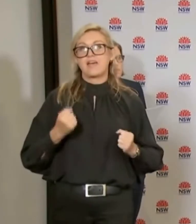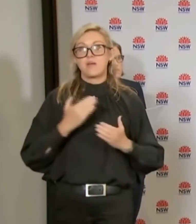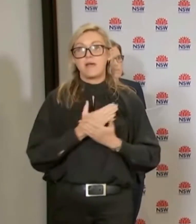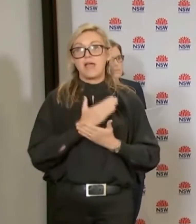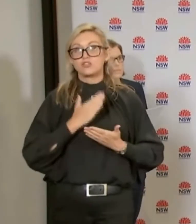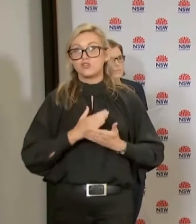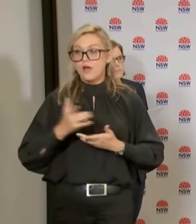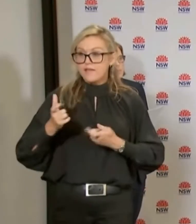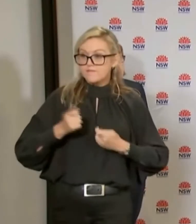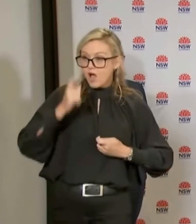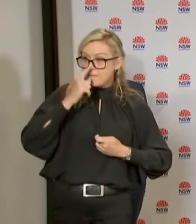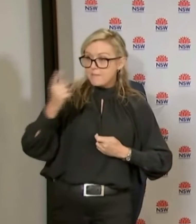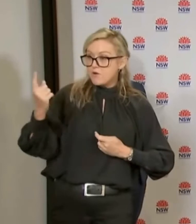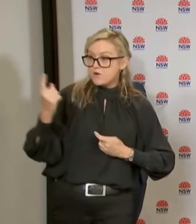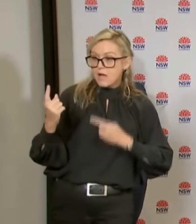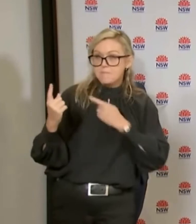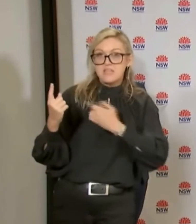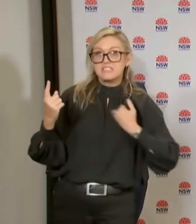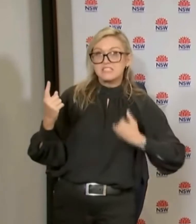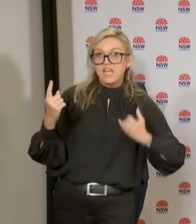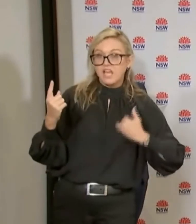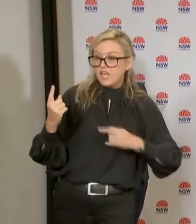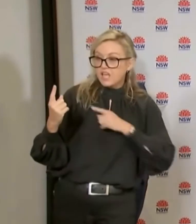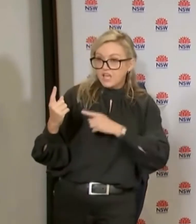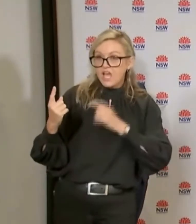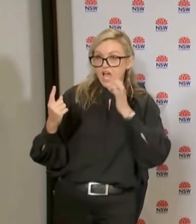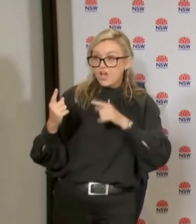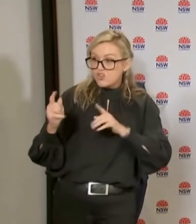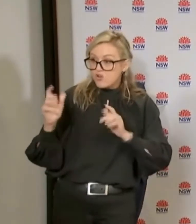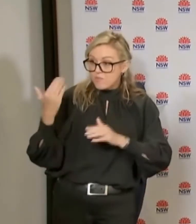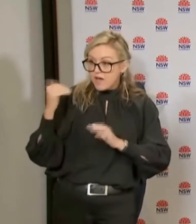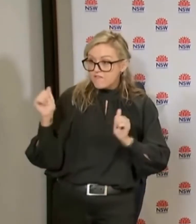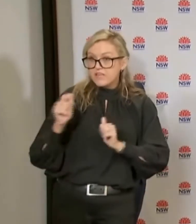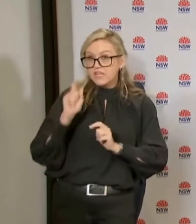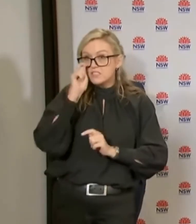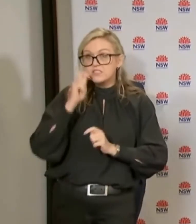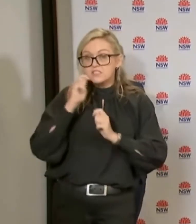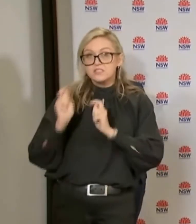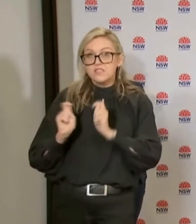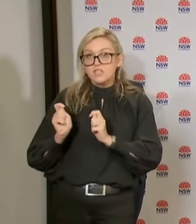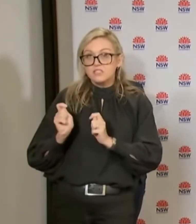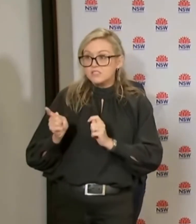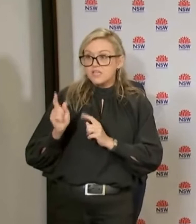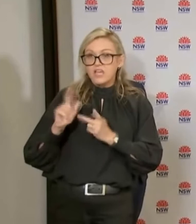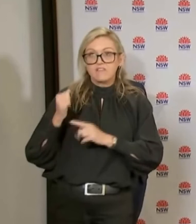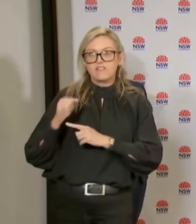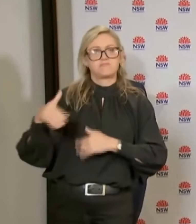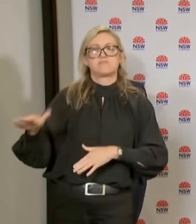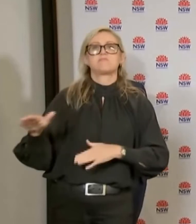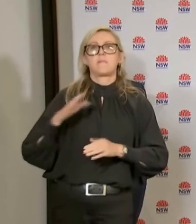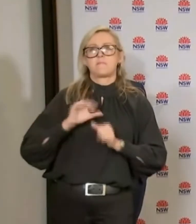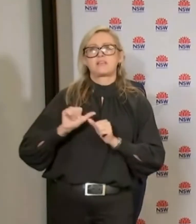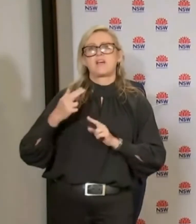your house with symptoms that hasn't been tested and been told they can leave their house. Make sure there's good ventilation, good